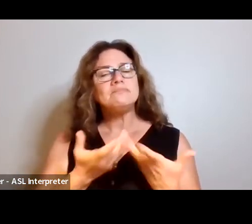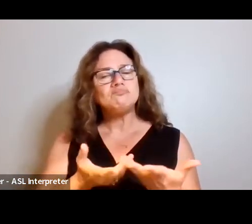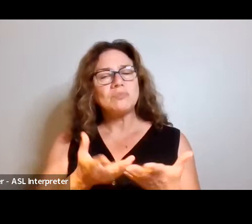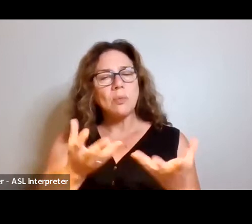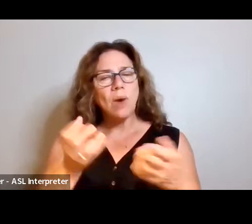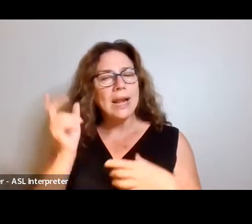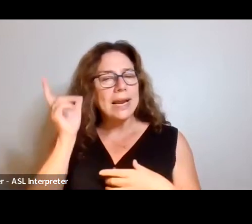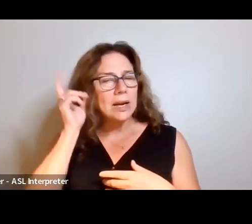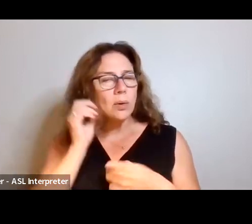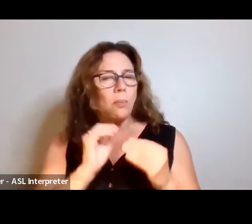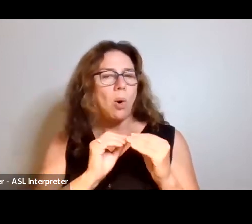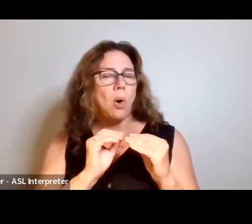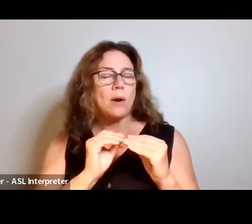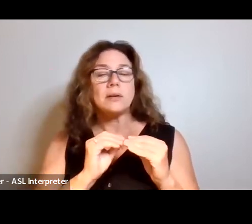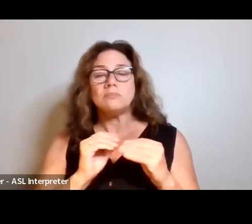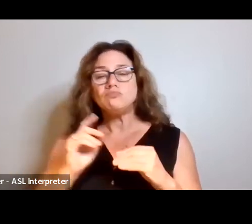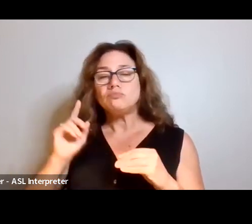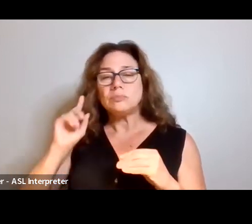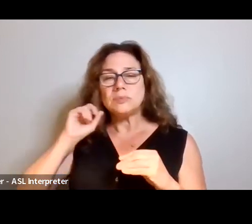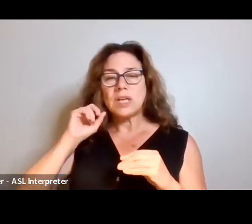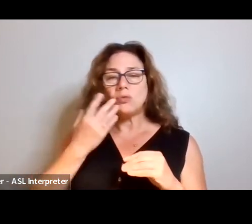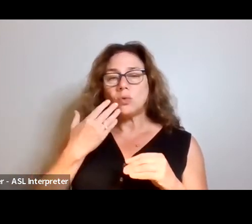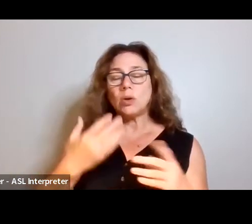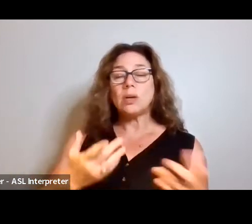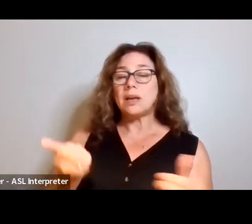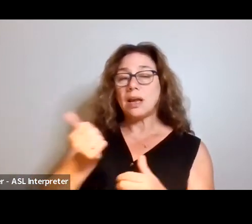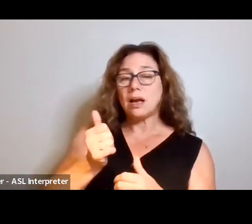Okay, sounds good. Anyone else?